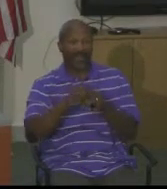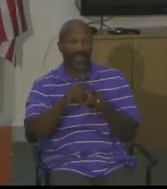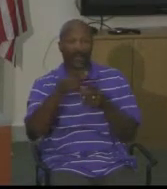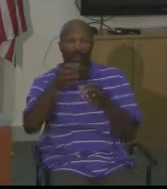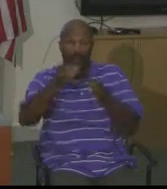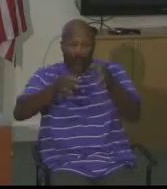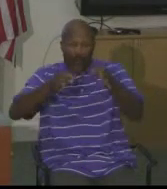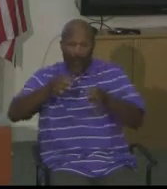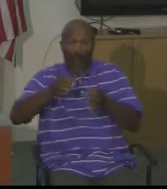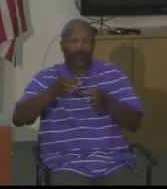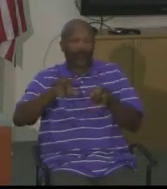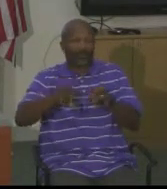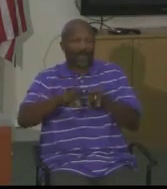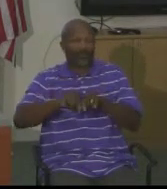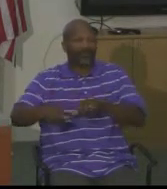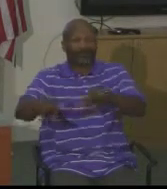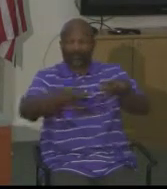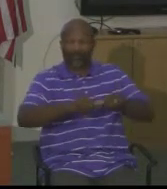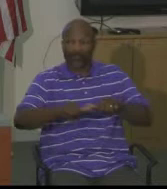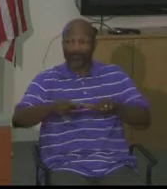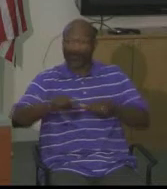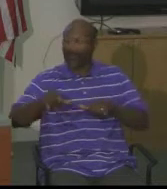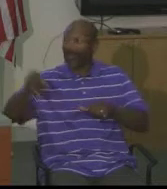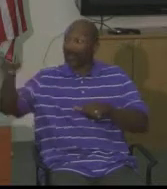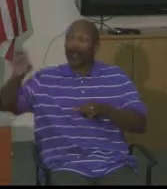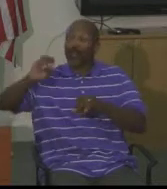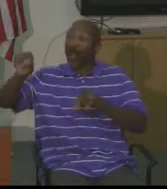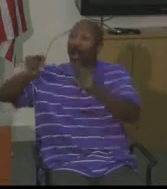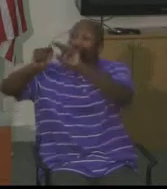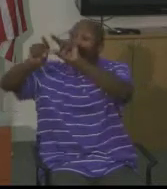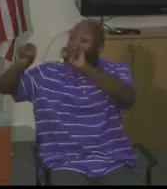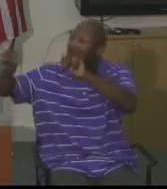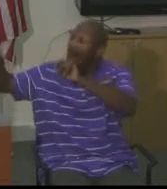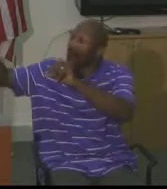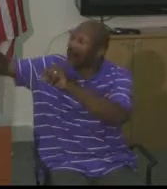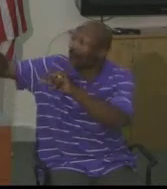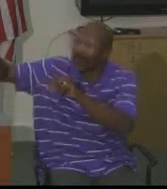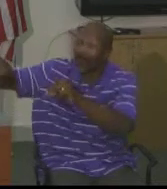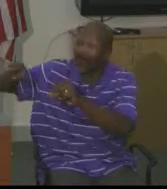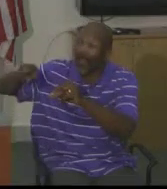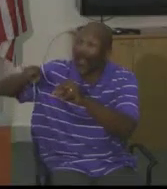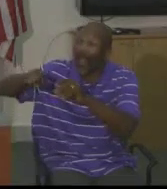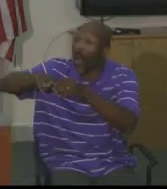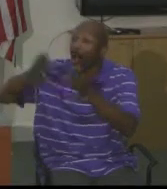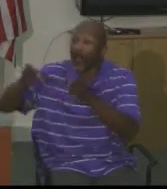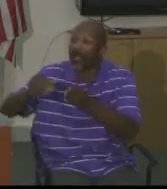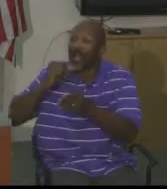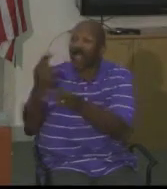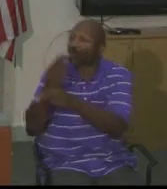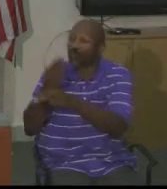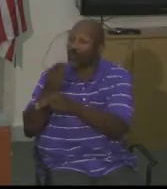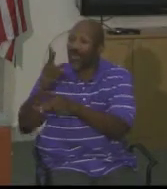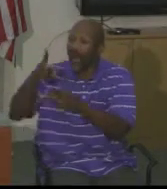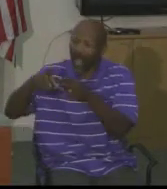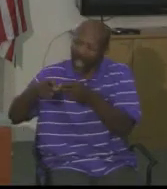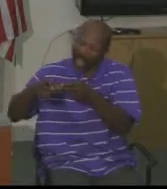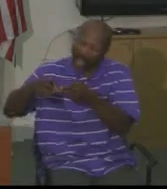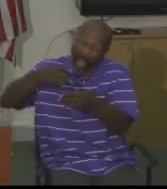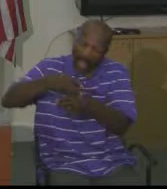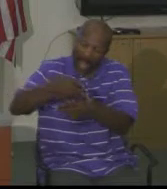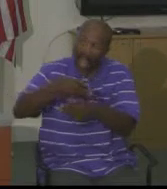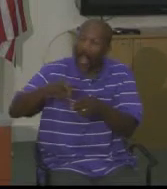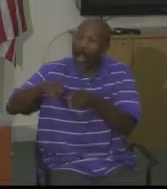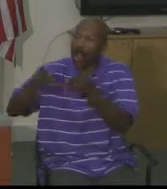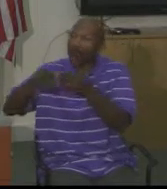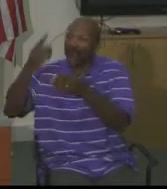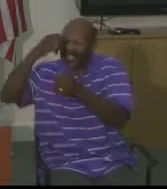patterns. Instead of putting a square bracket, they will actually cut out in the sheet metal openings